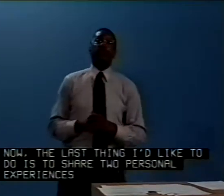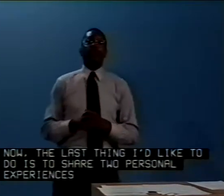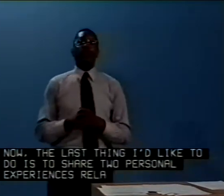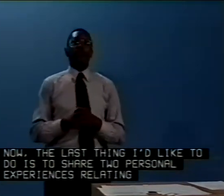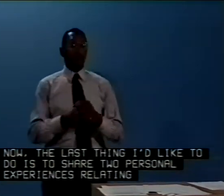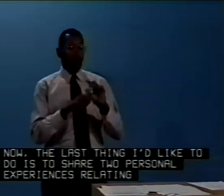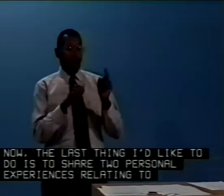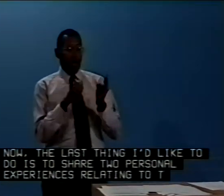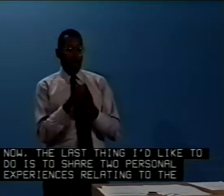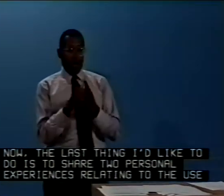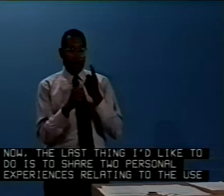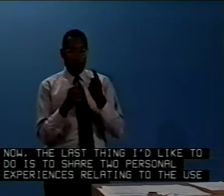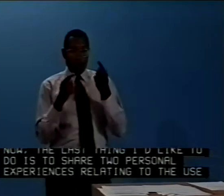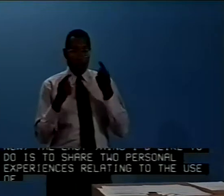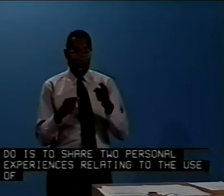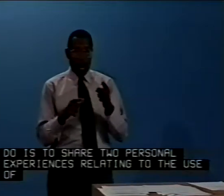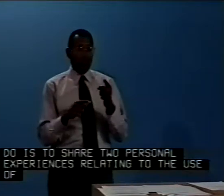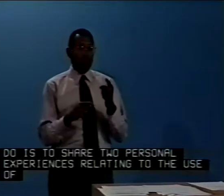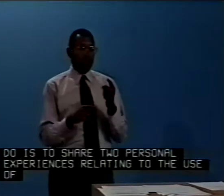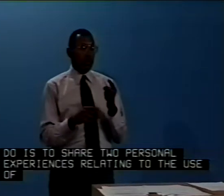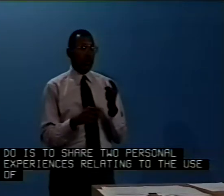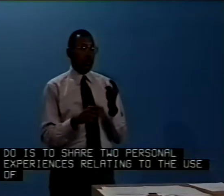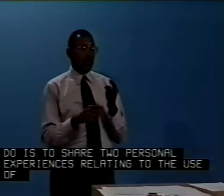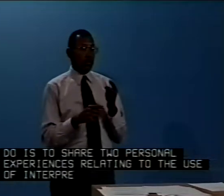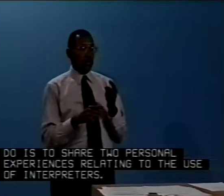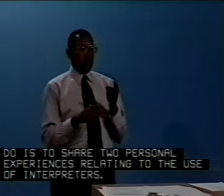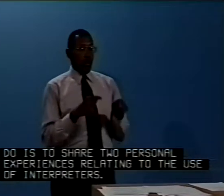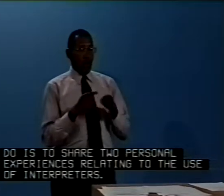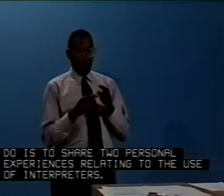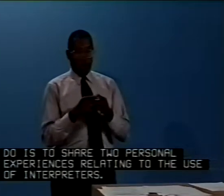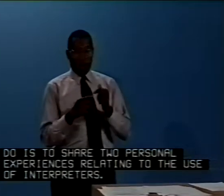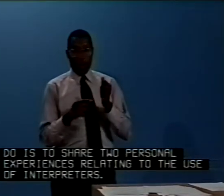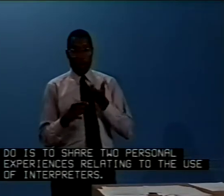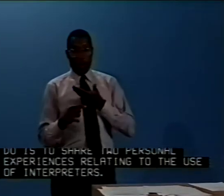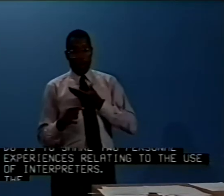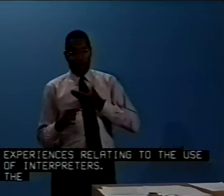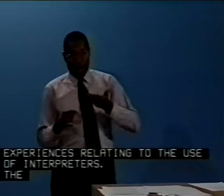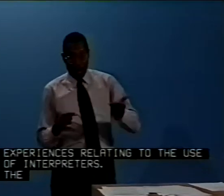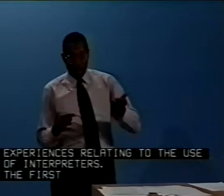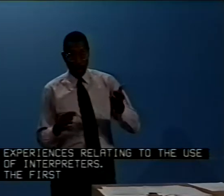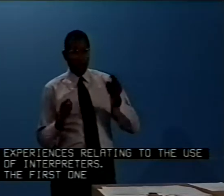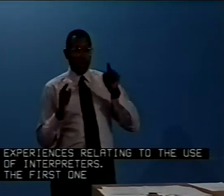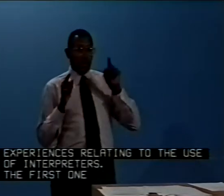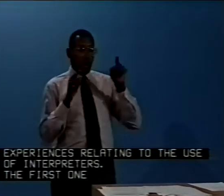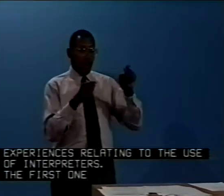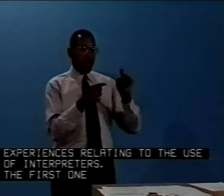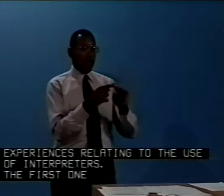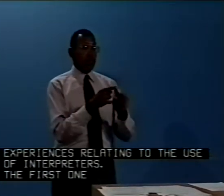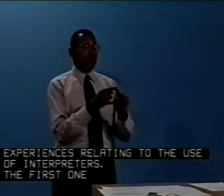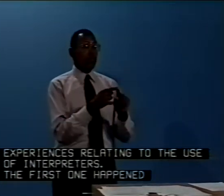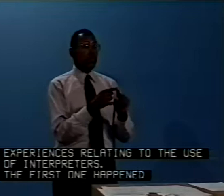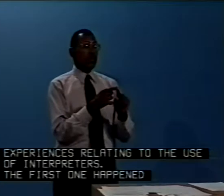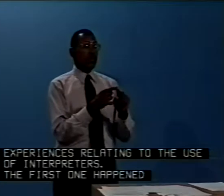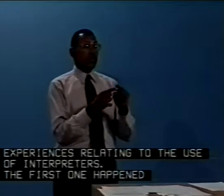interpreters. The first one happened when I was invited